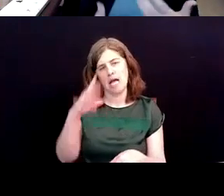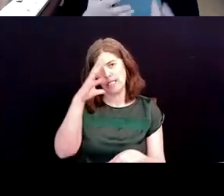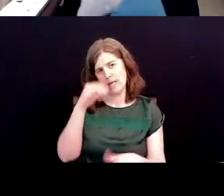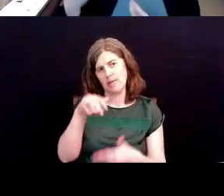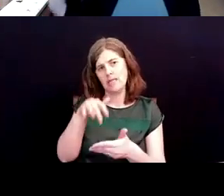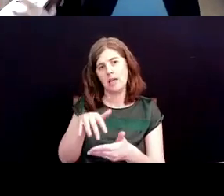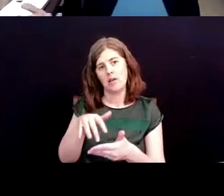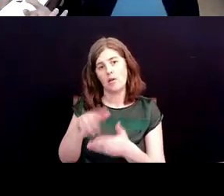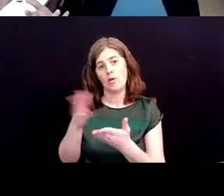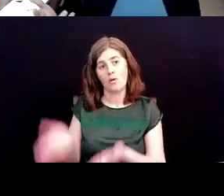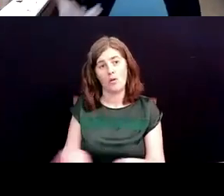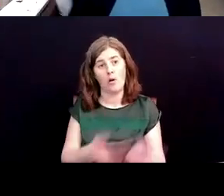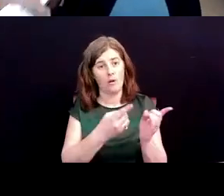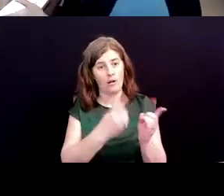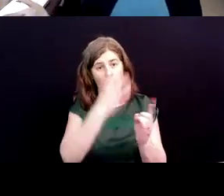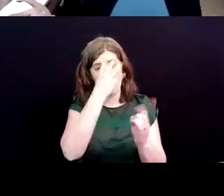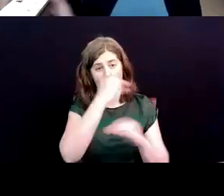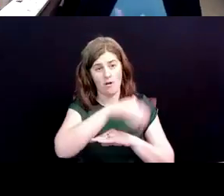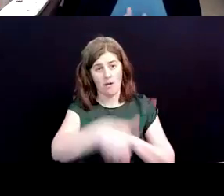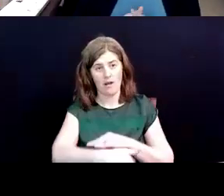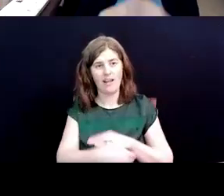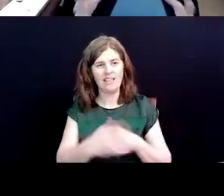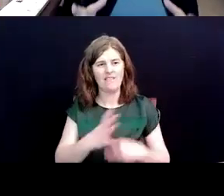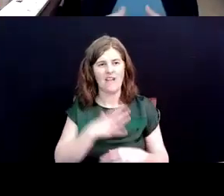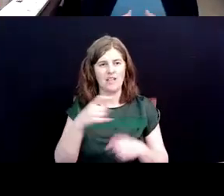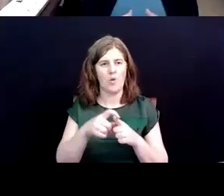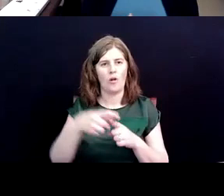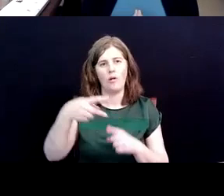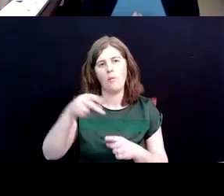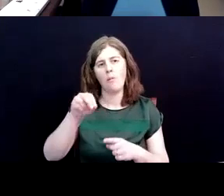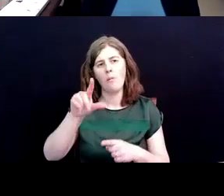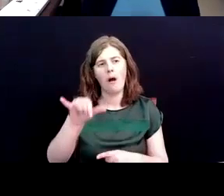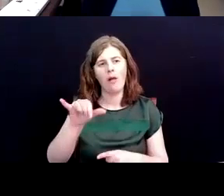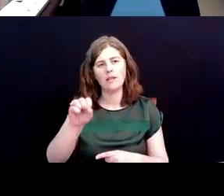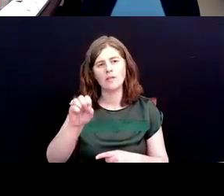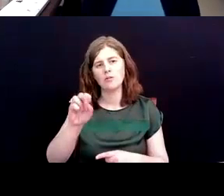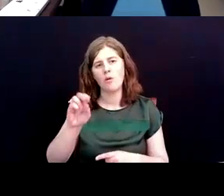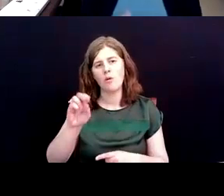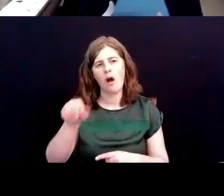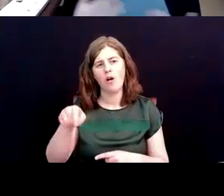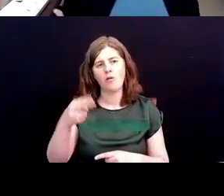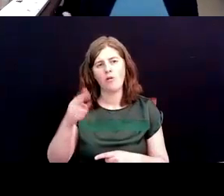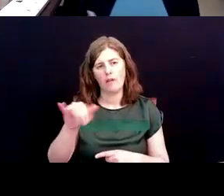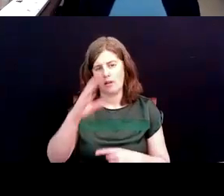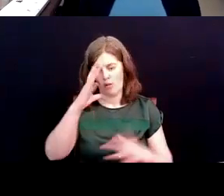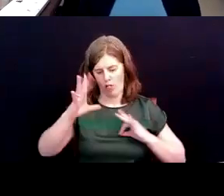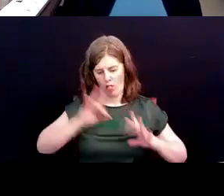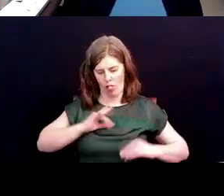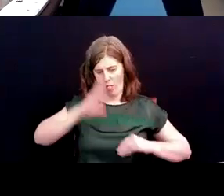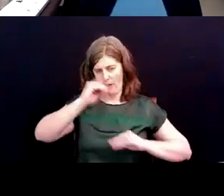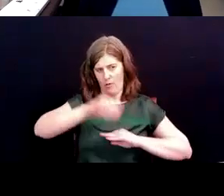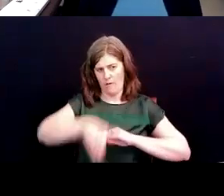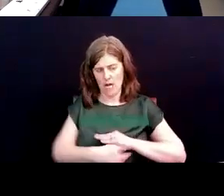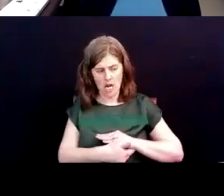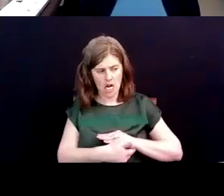overnight polysomnography is the fancy word for it, but that overnight sleep study can be very informative. It helps us understand, what does